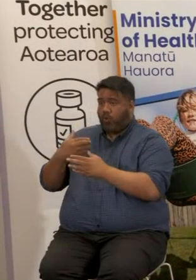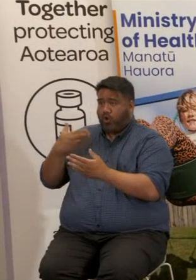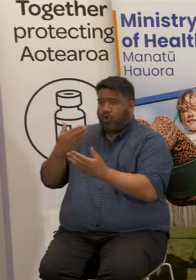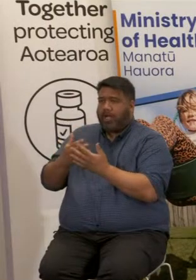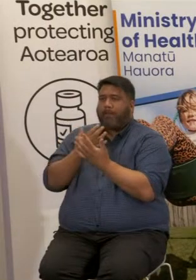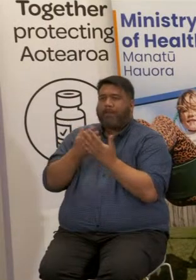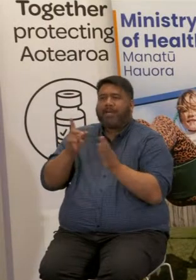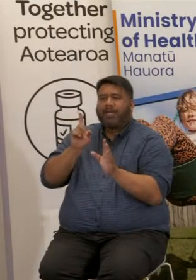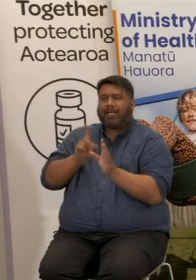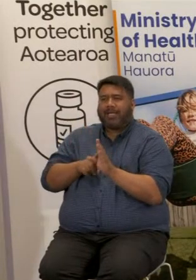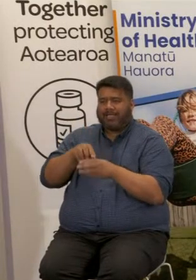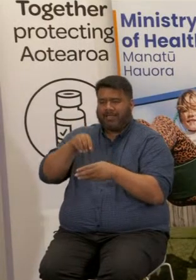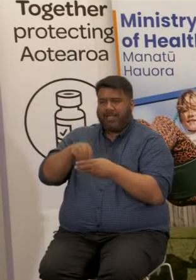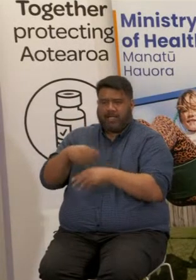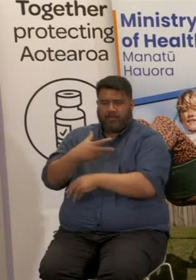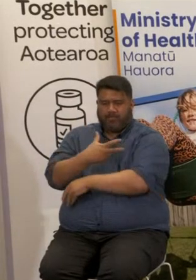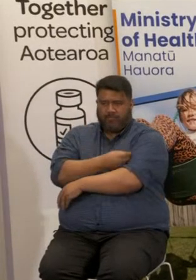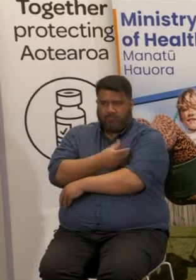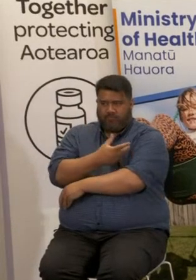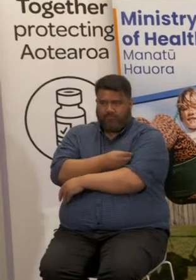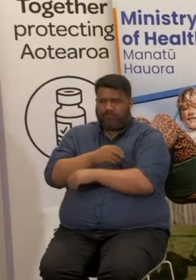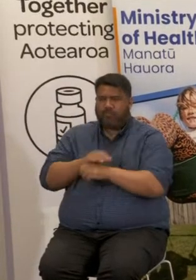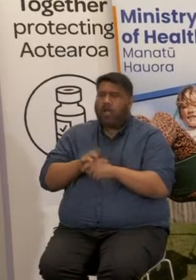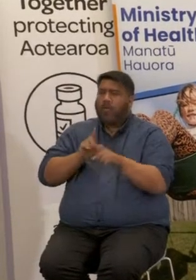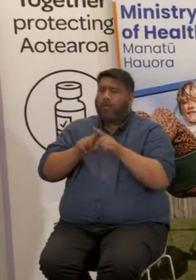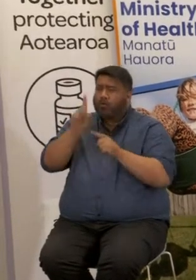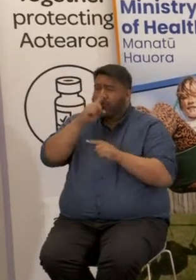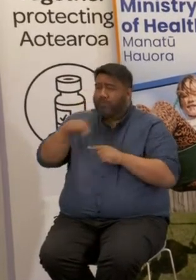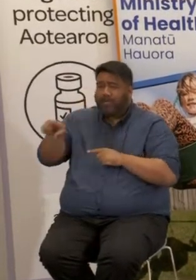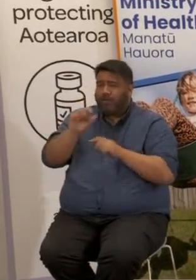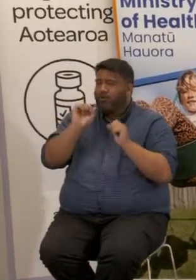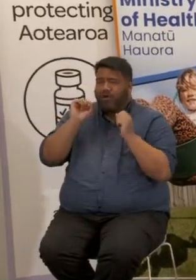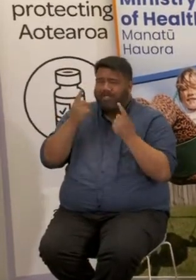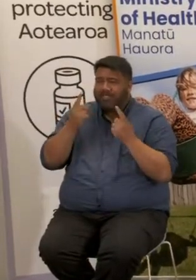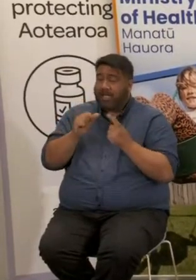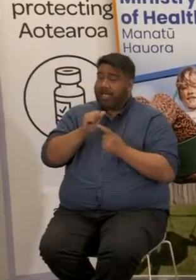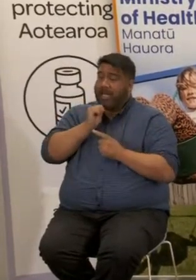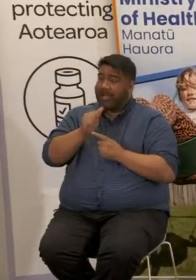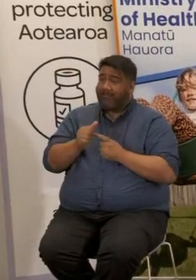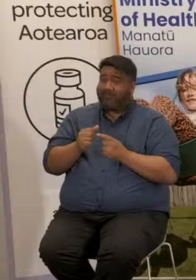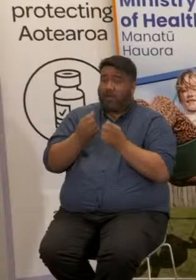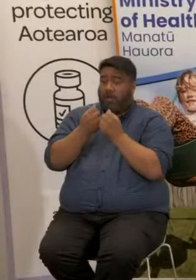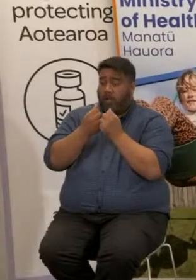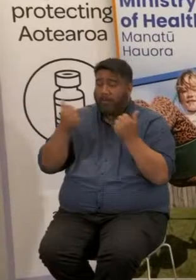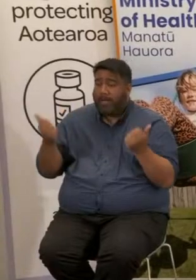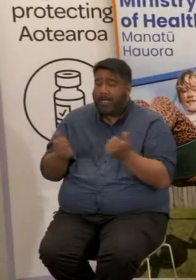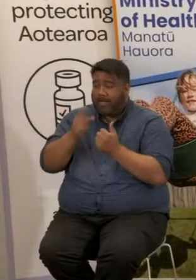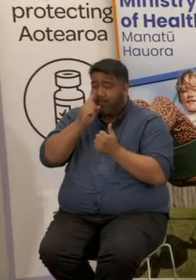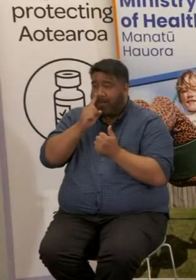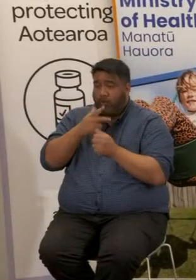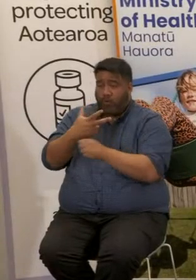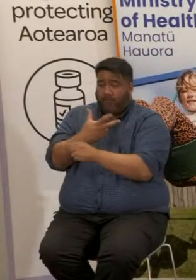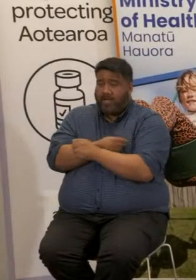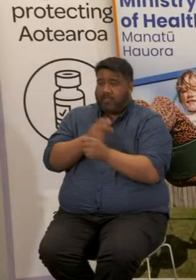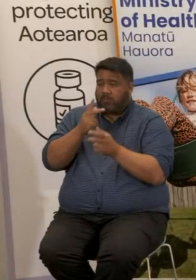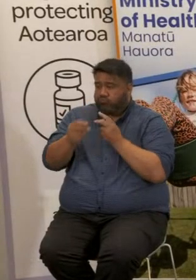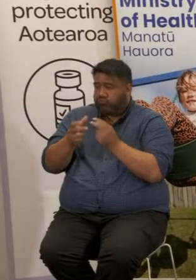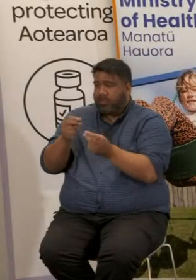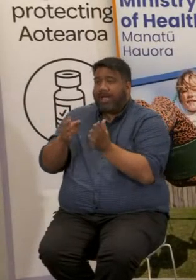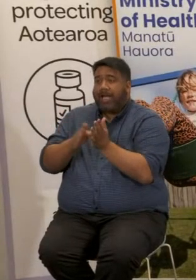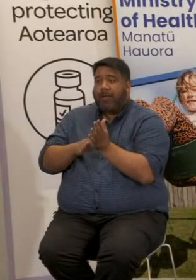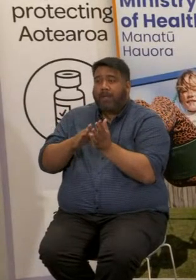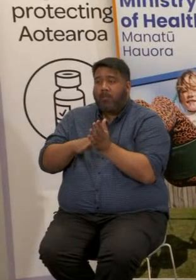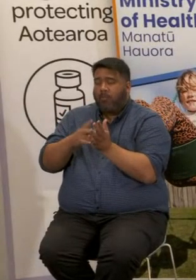this proportion argument was always misunderstood, that if you vaccinate a population with MMR, you get enormous control